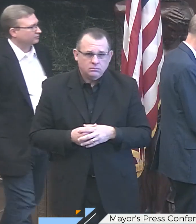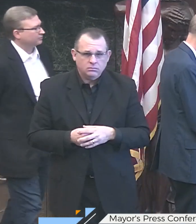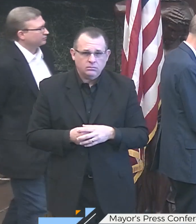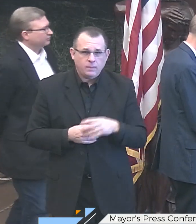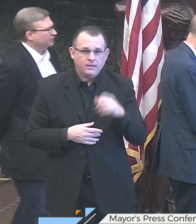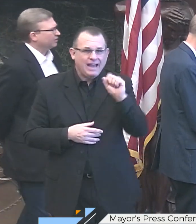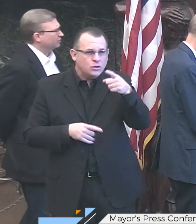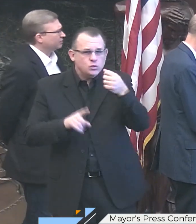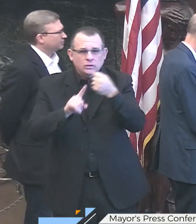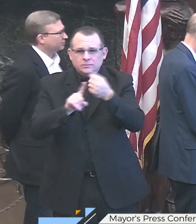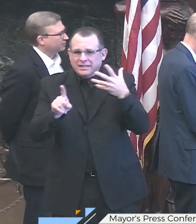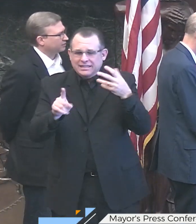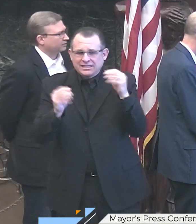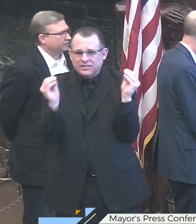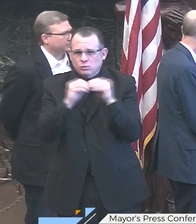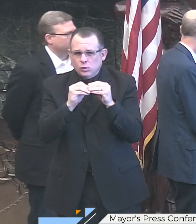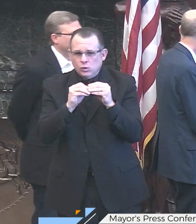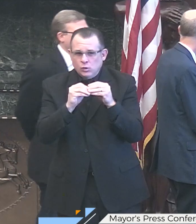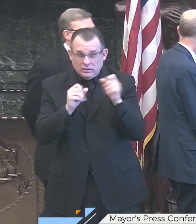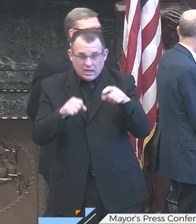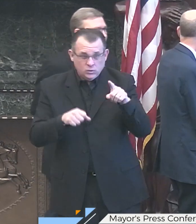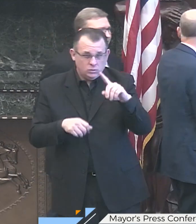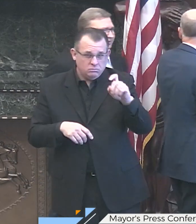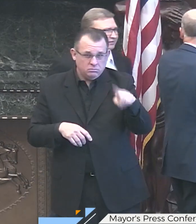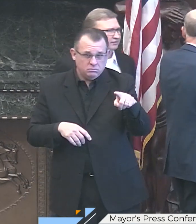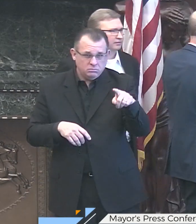empty dorms.